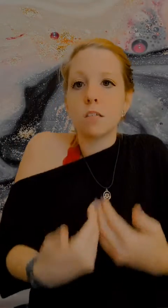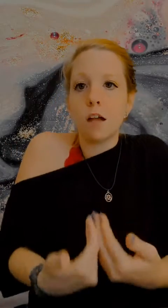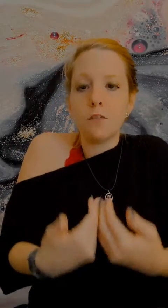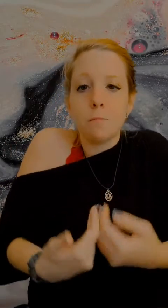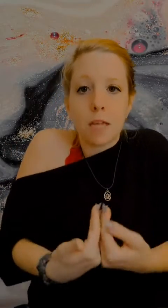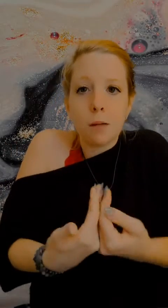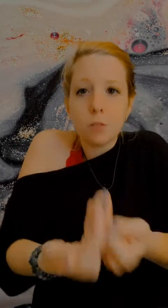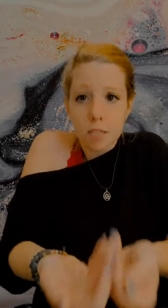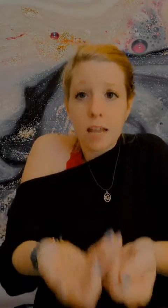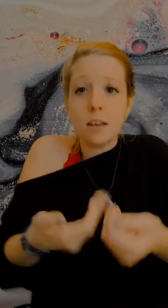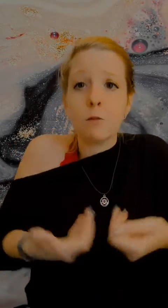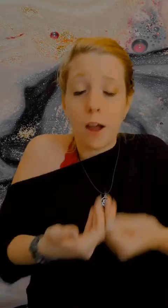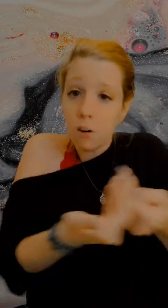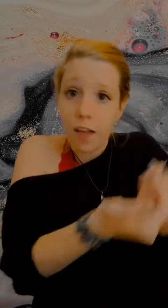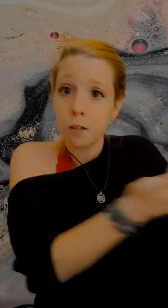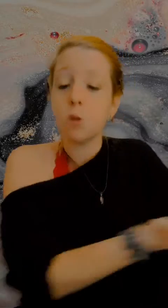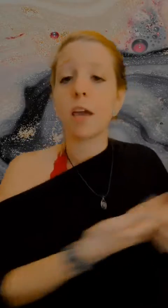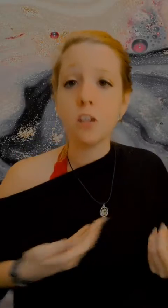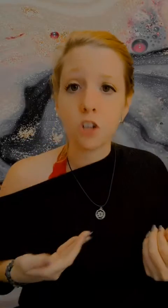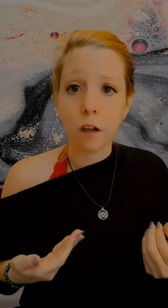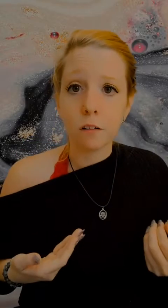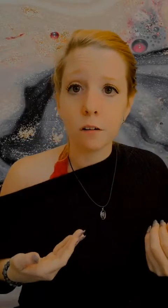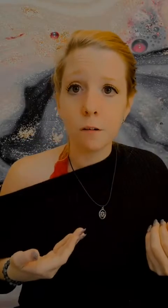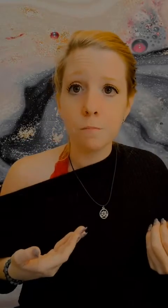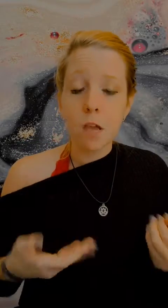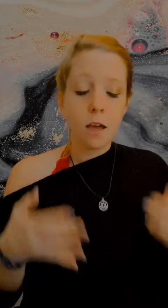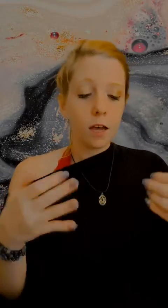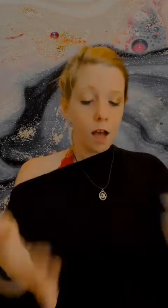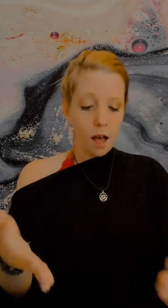stuff and being able to stand in the fire of that communication. Because